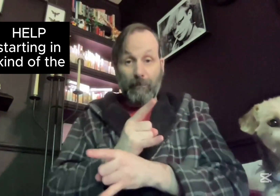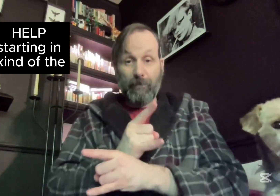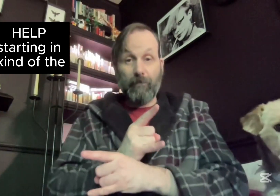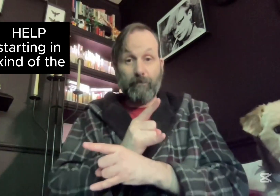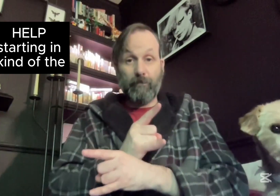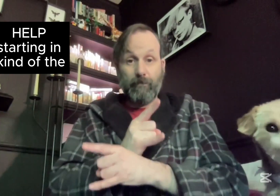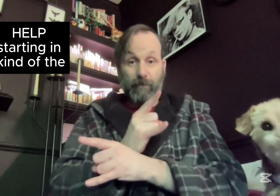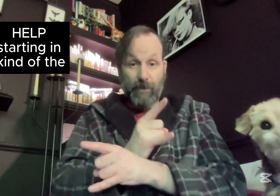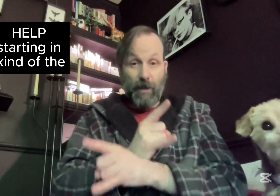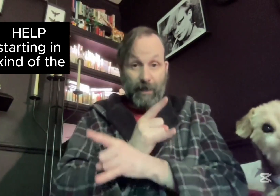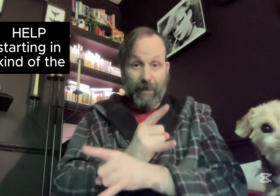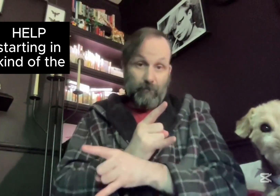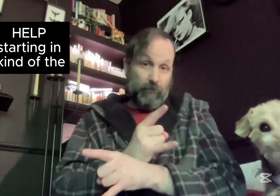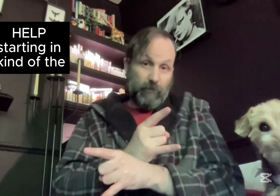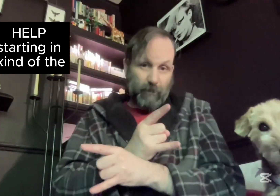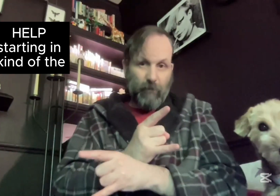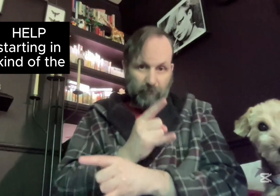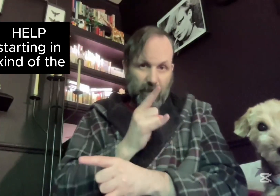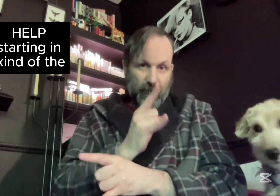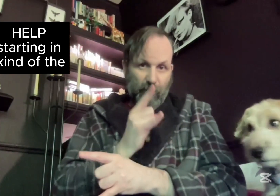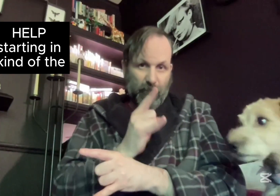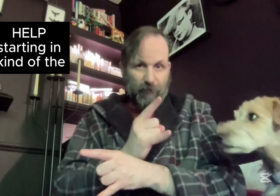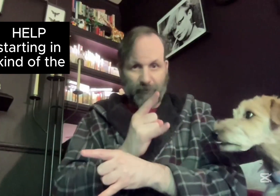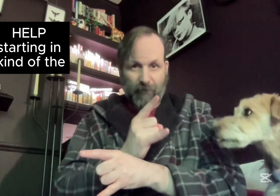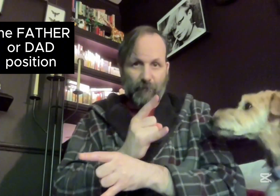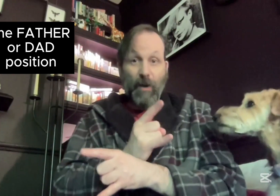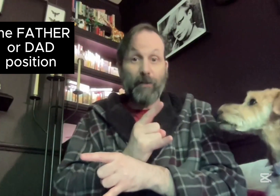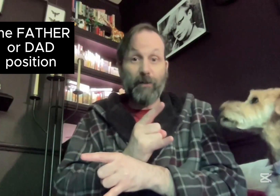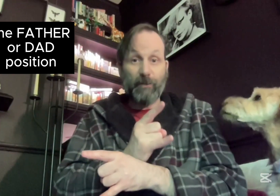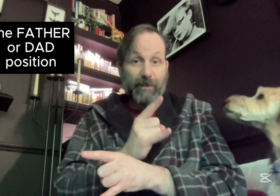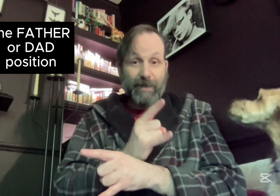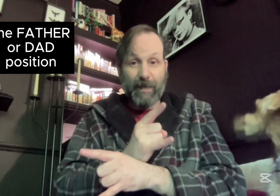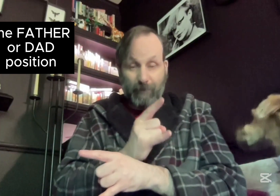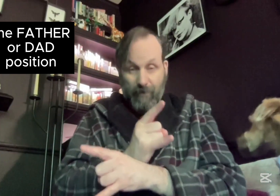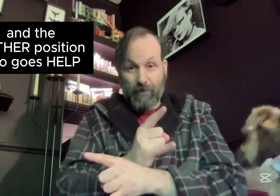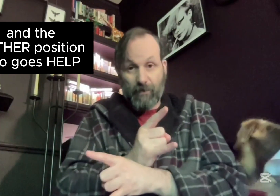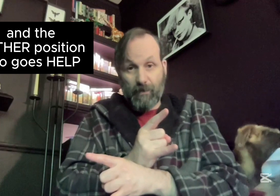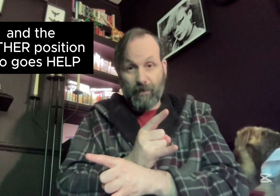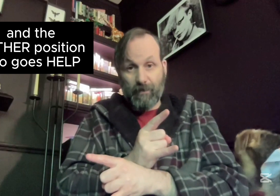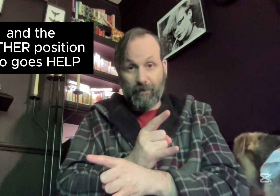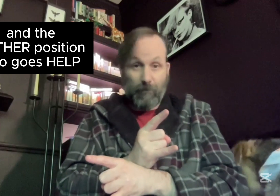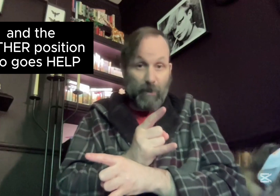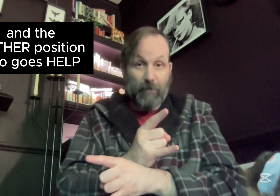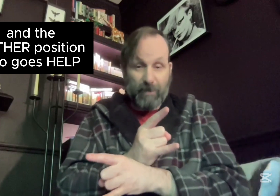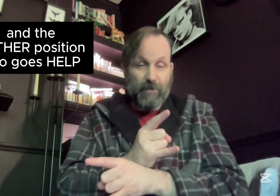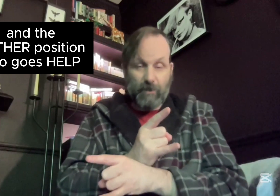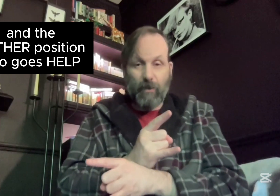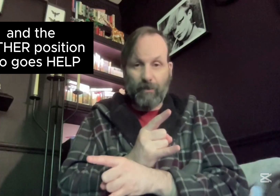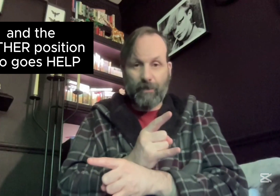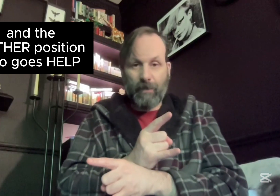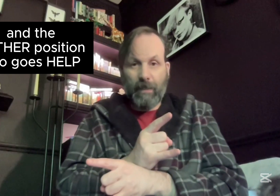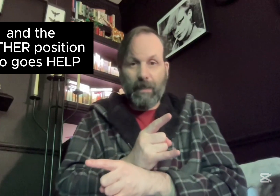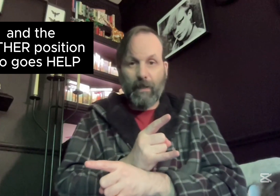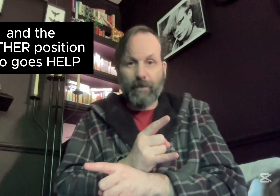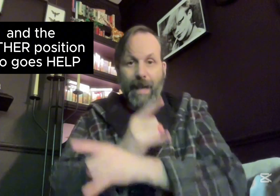Help, starting in kind of the father or the dad position and mother position also, goes